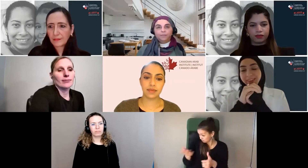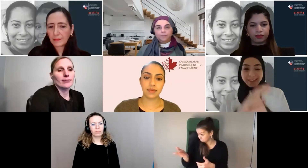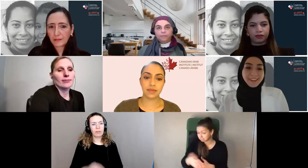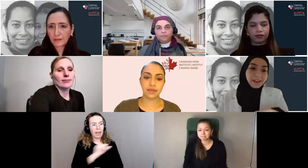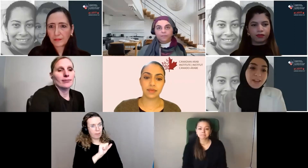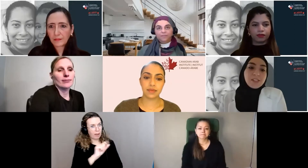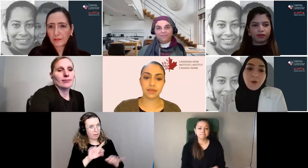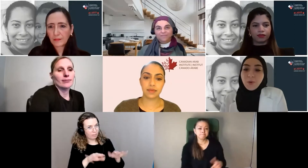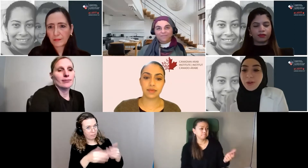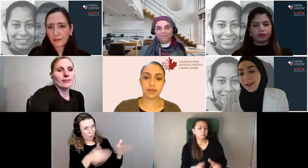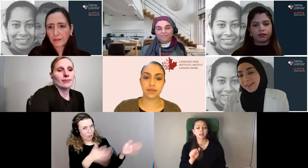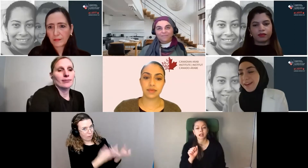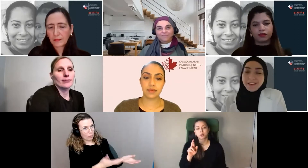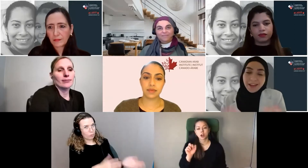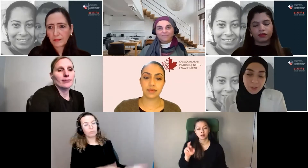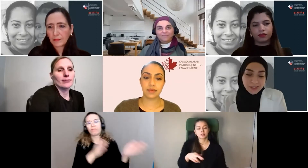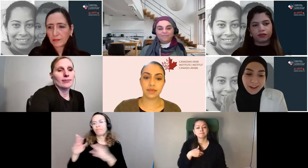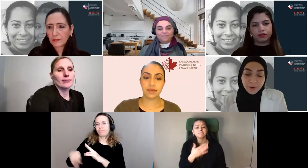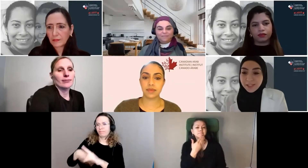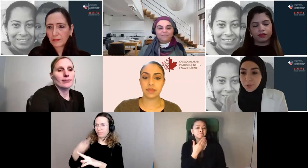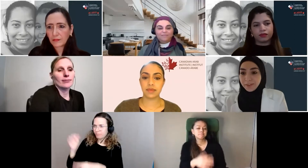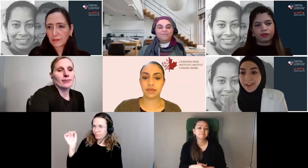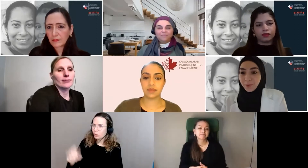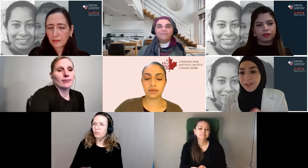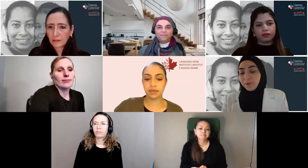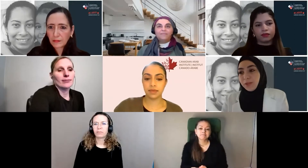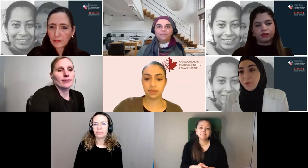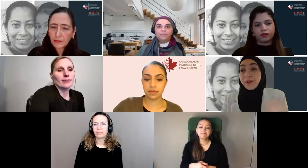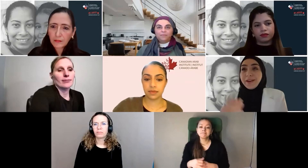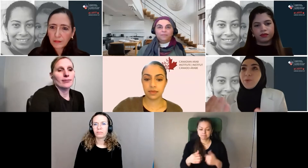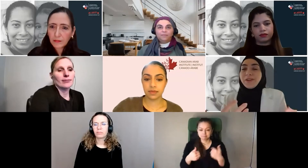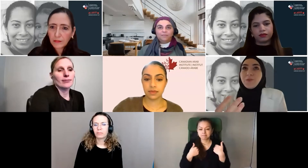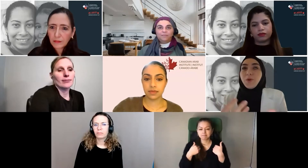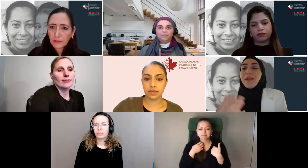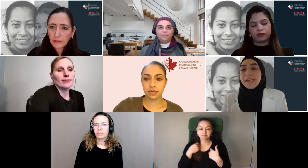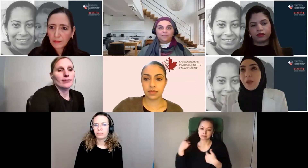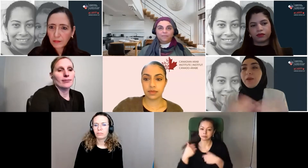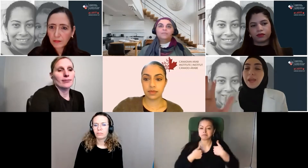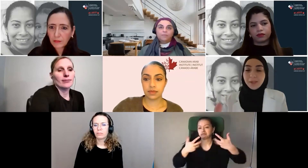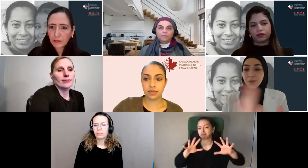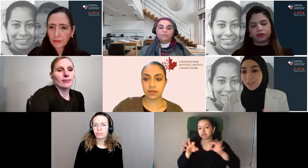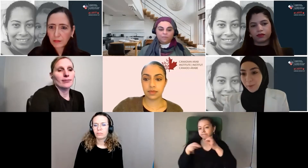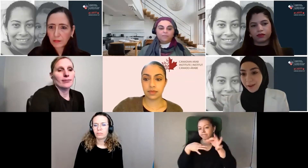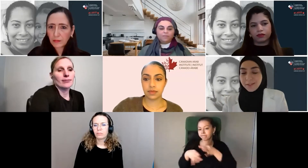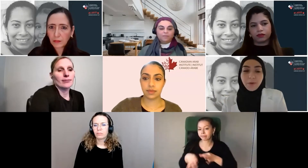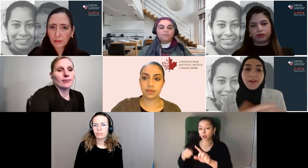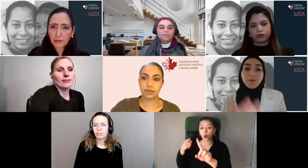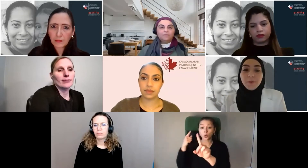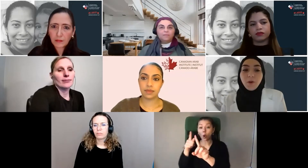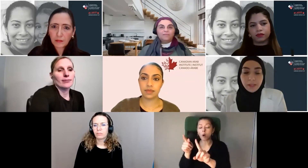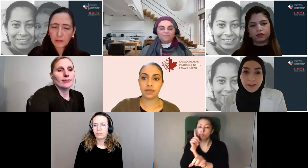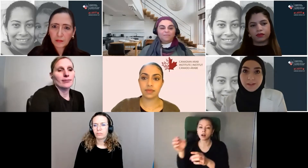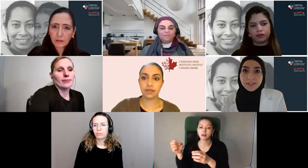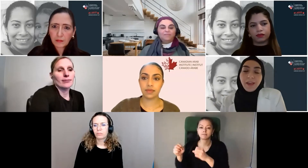Okay, thank you, Rania. So yeah, I as you said, I already mentioned that we're planning and aiming to expand, but that